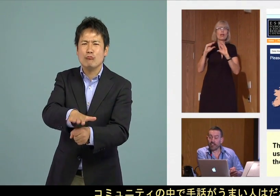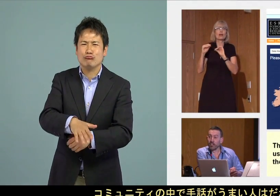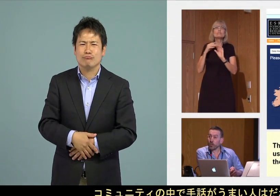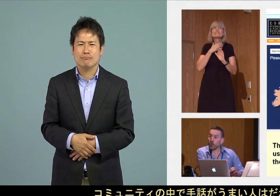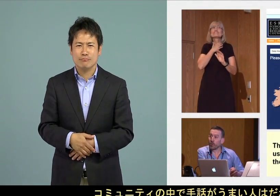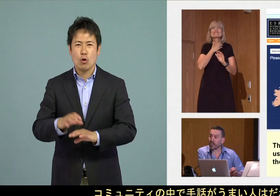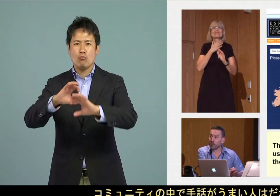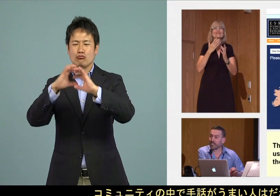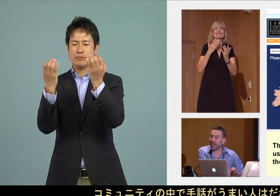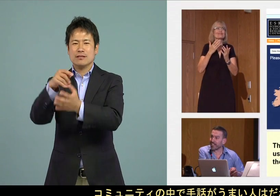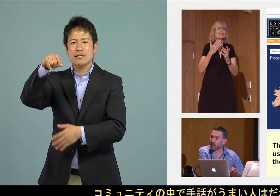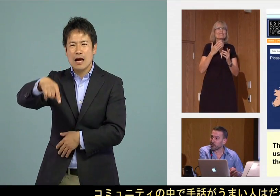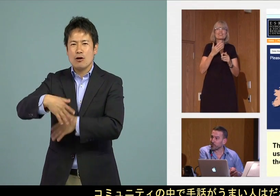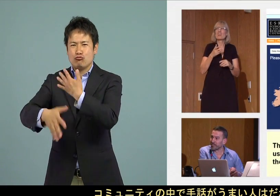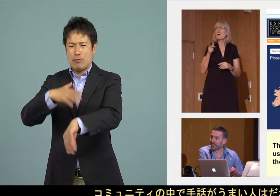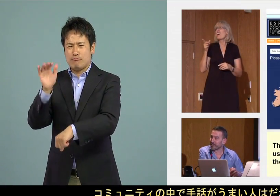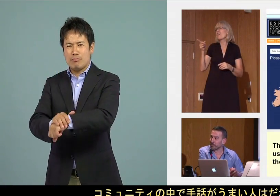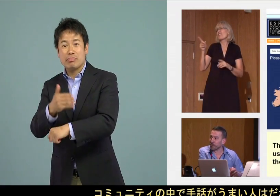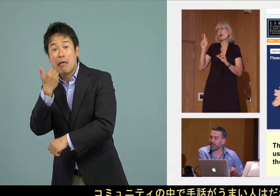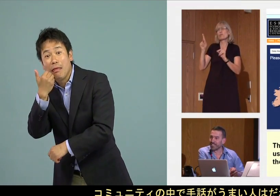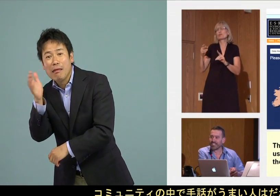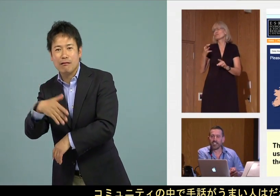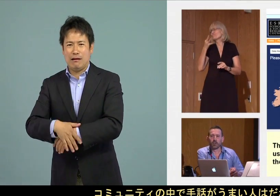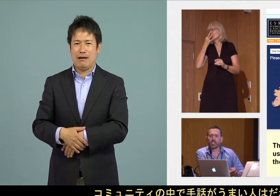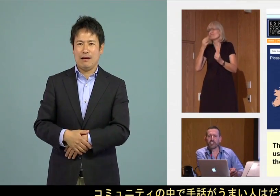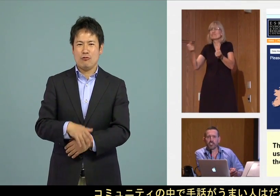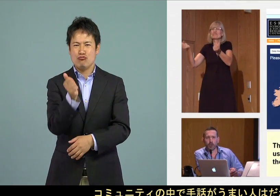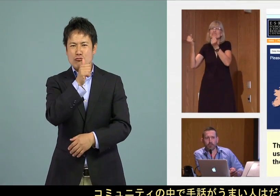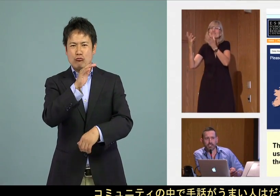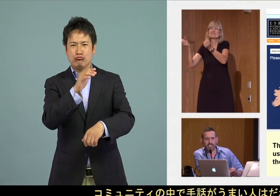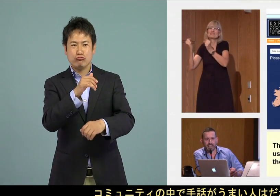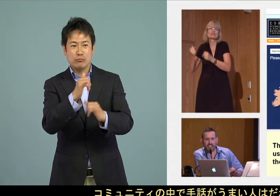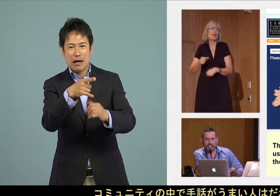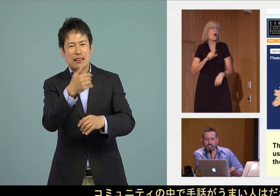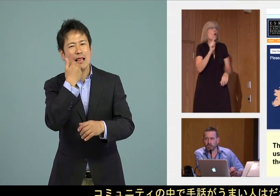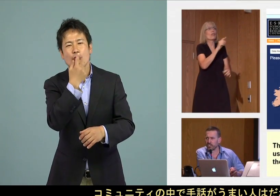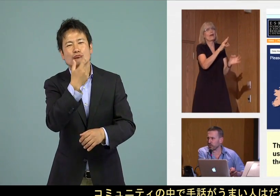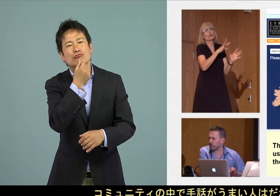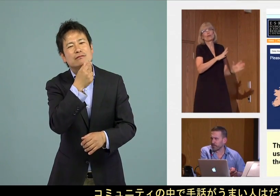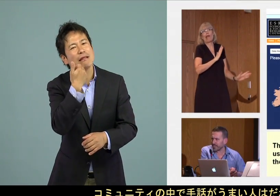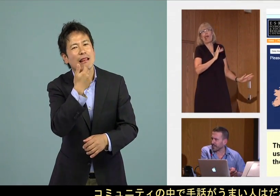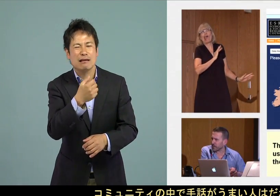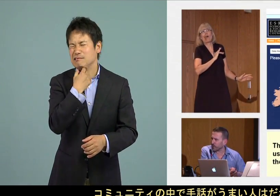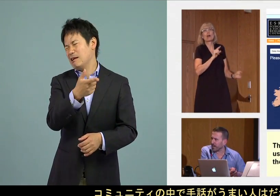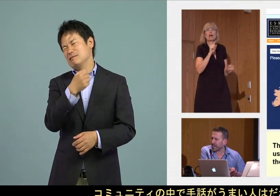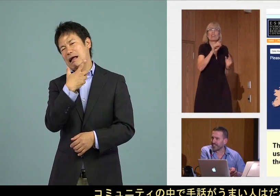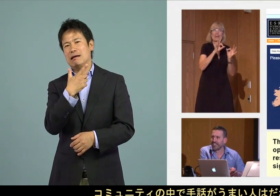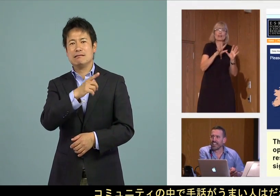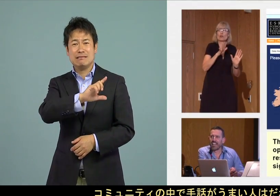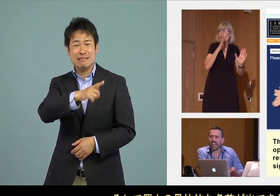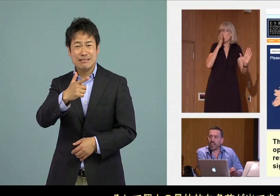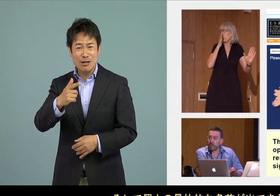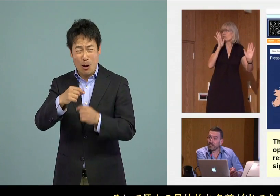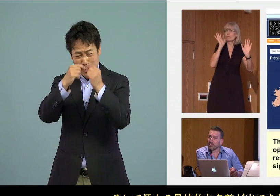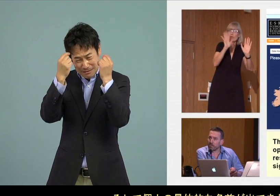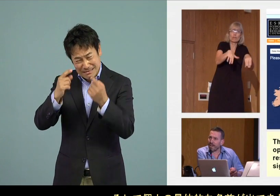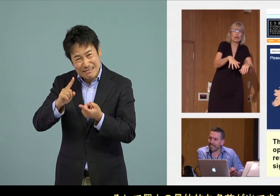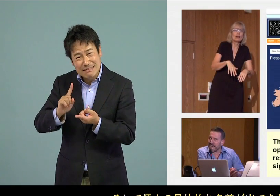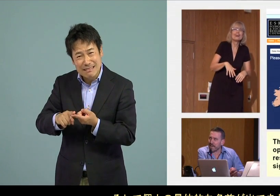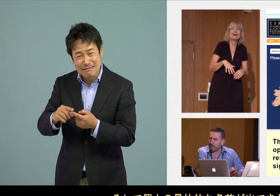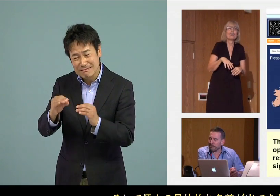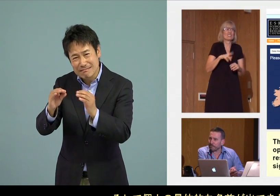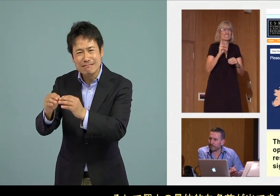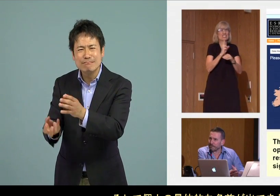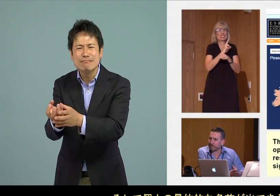talk about who are good sign language users in the community, which interpreters they like, which interpreters they don't like, and they mention them